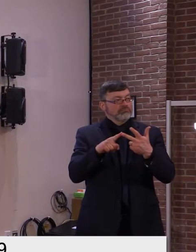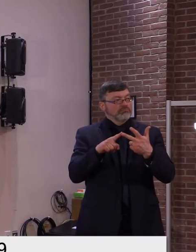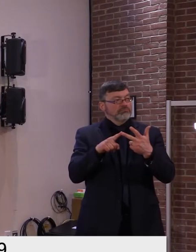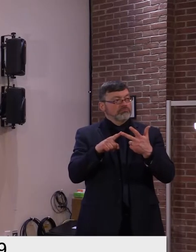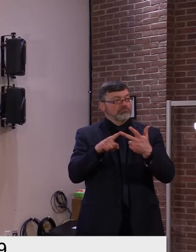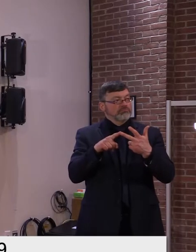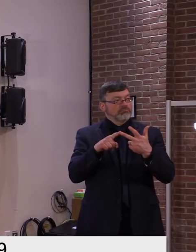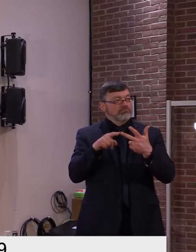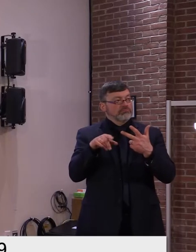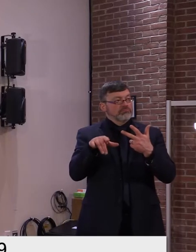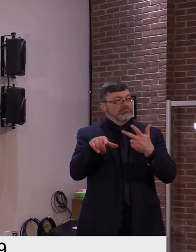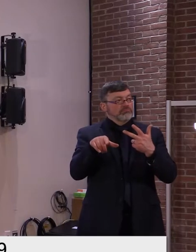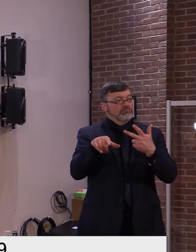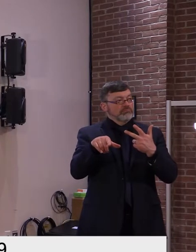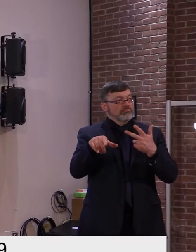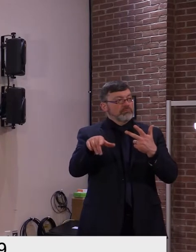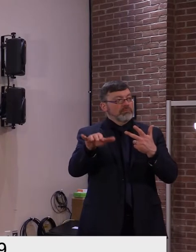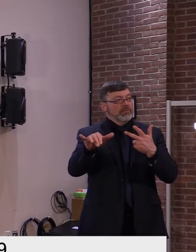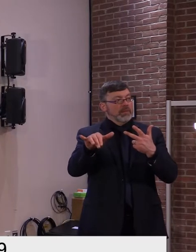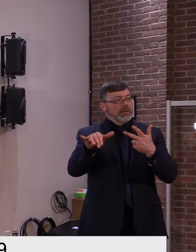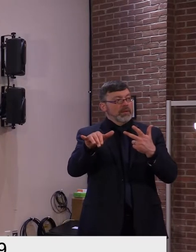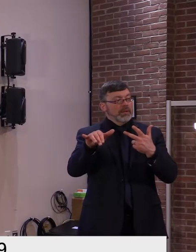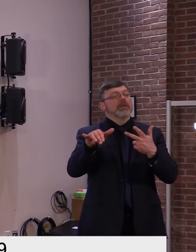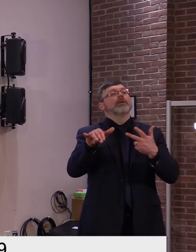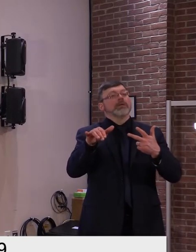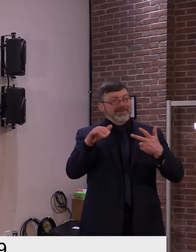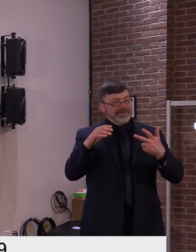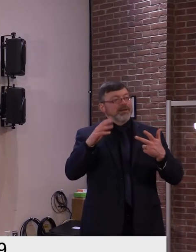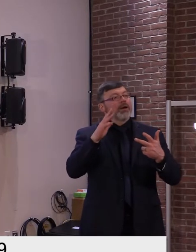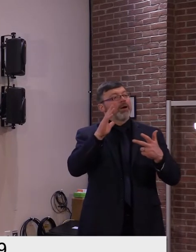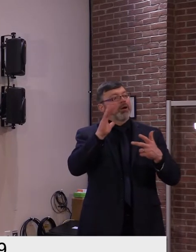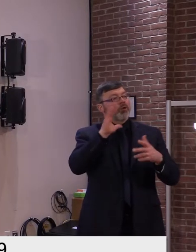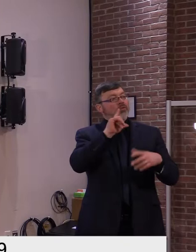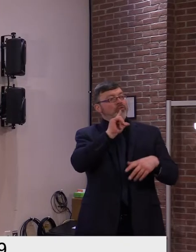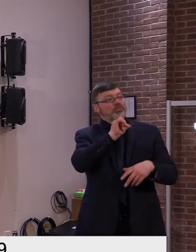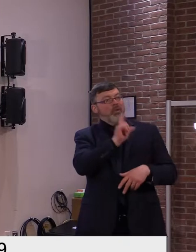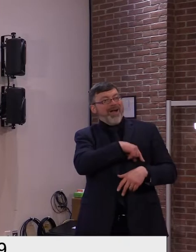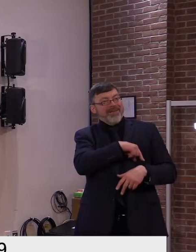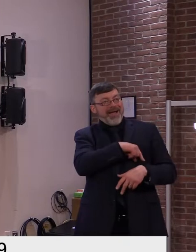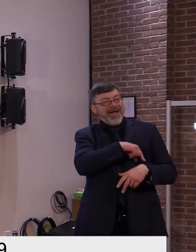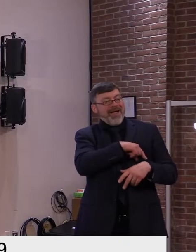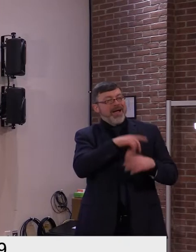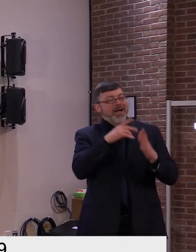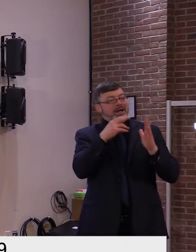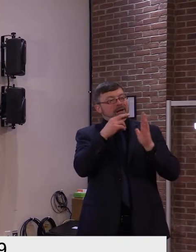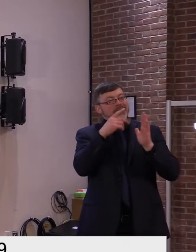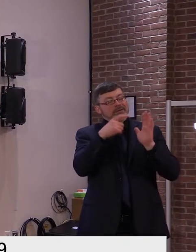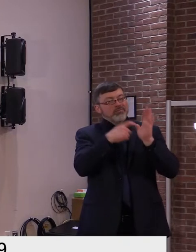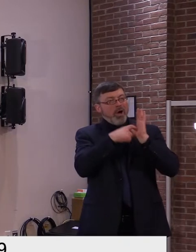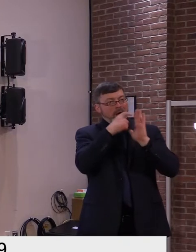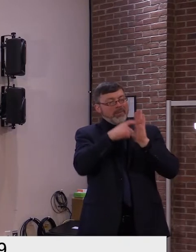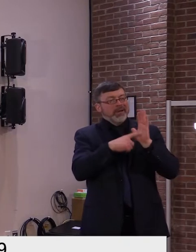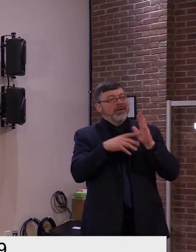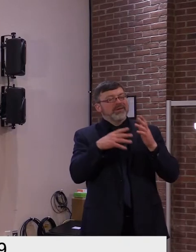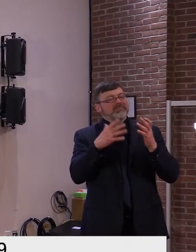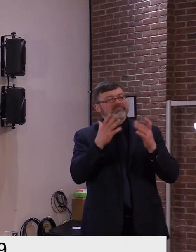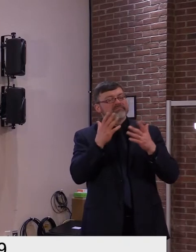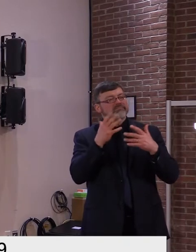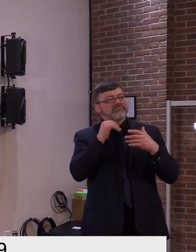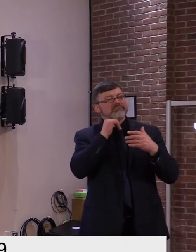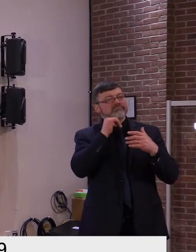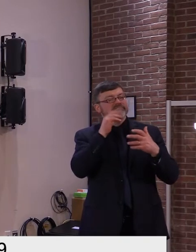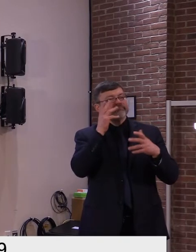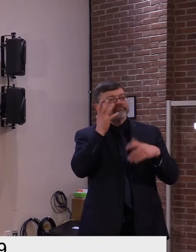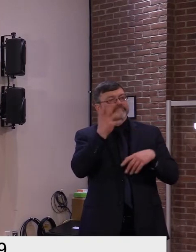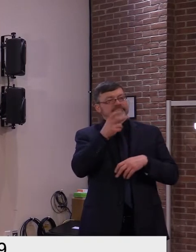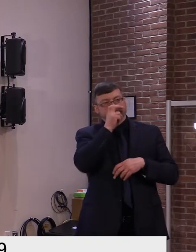eligibility limits that we had on the program. We're going to have to replace, we're going to have to bring those back in. What they look like, we'll work